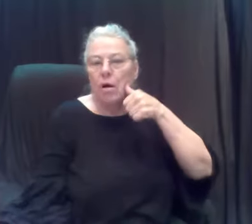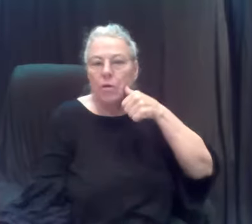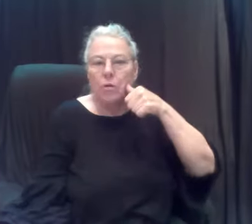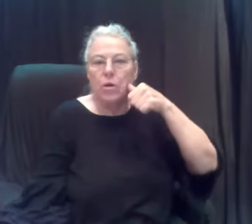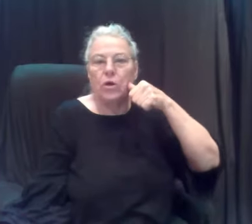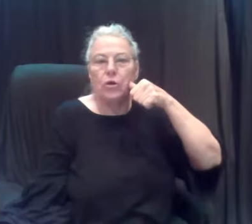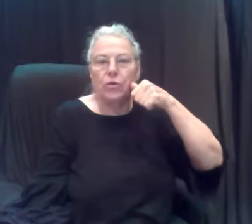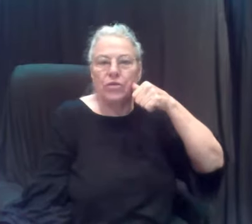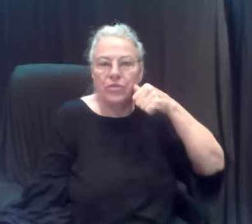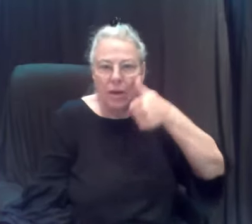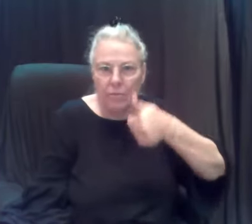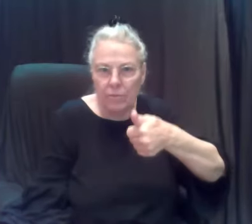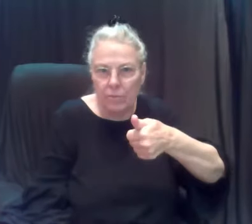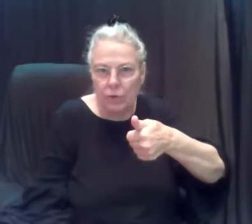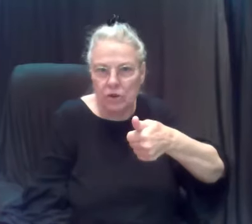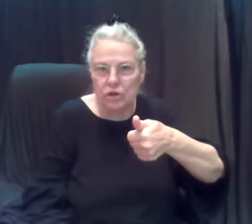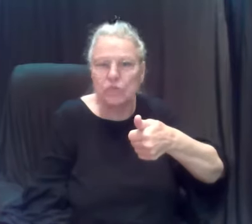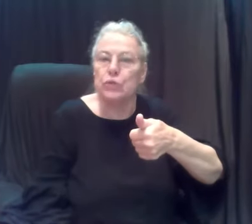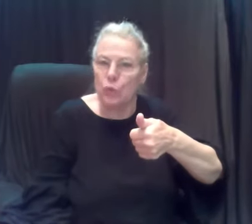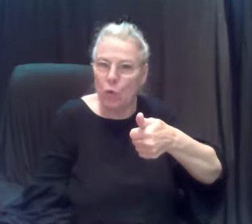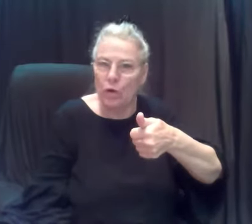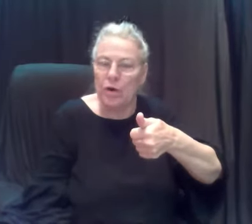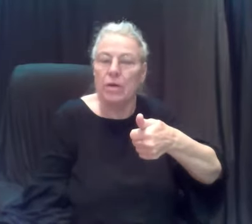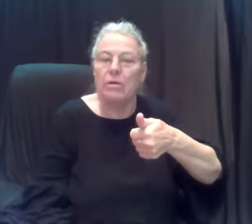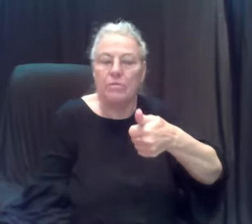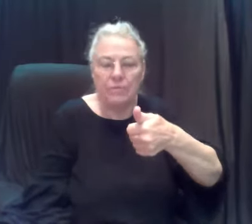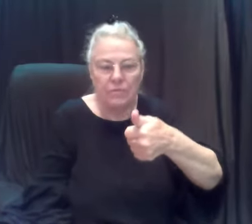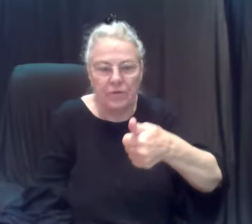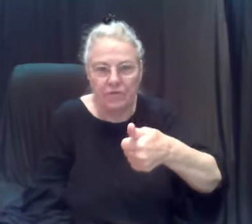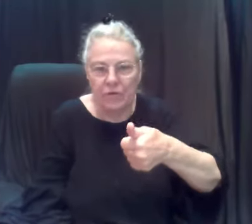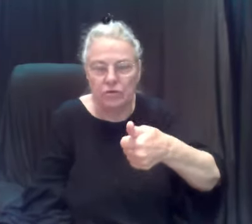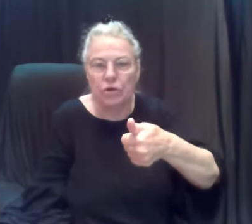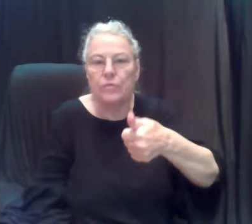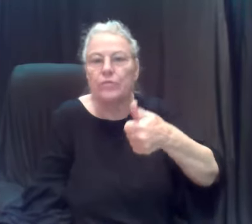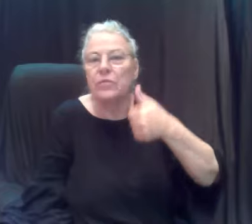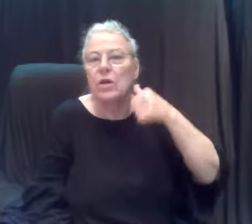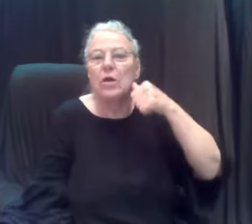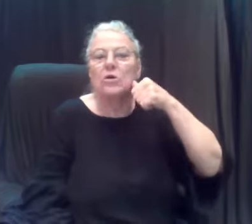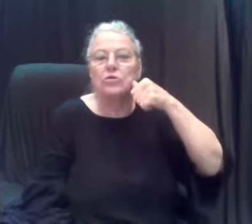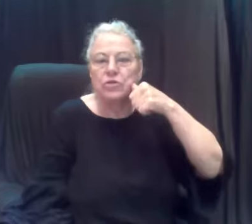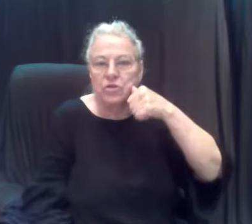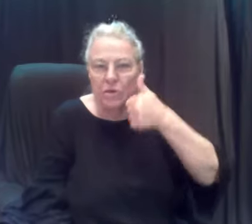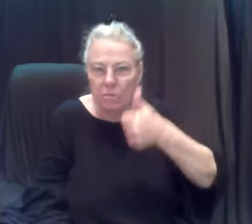Tomorrow, your thumb pushes toward the future.